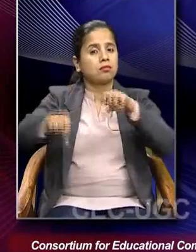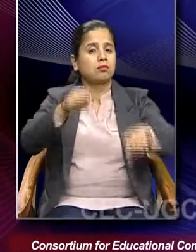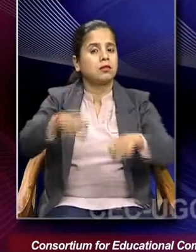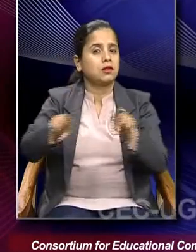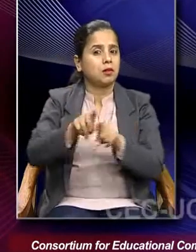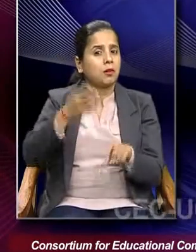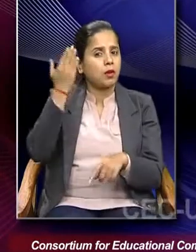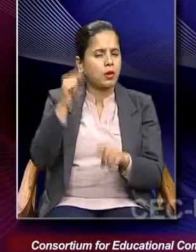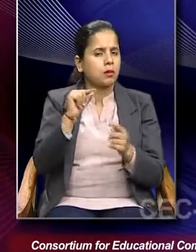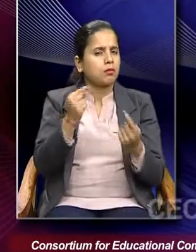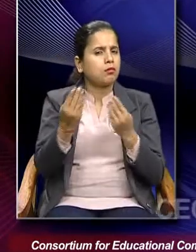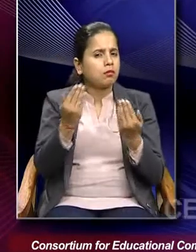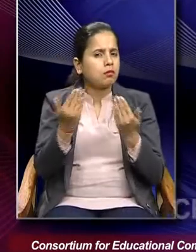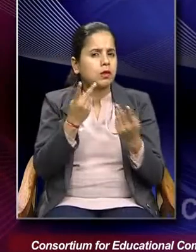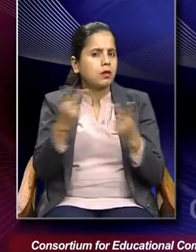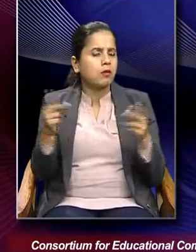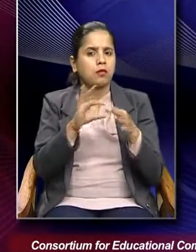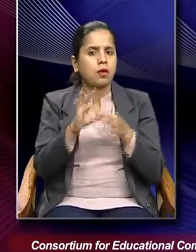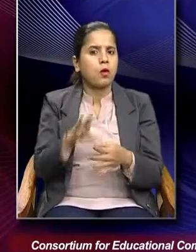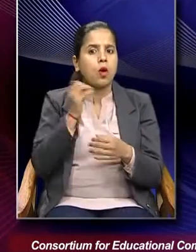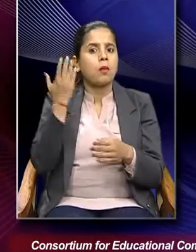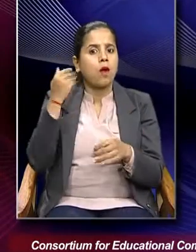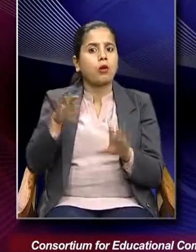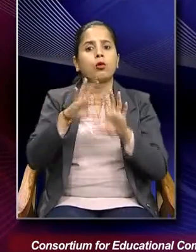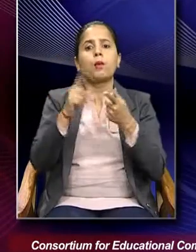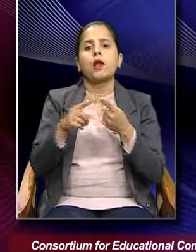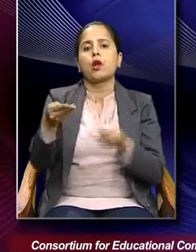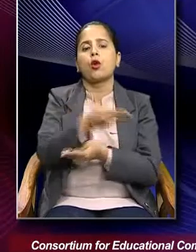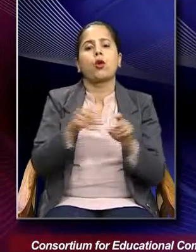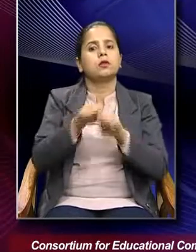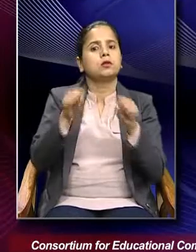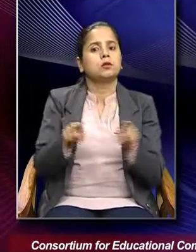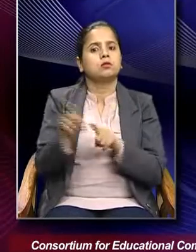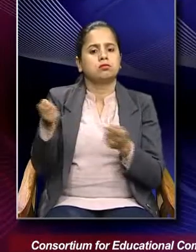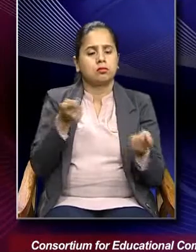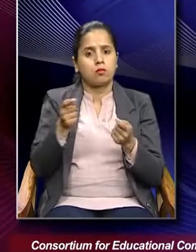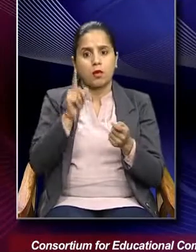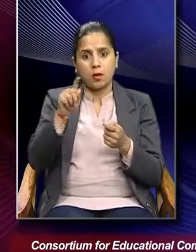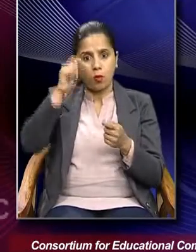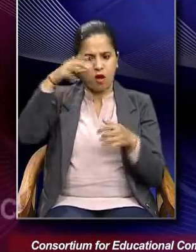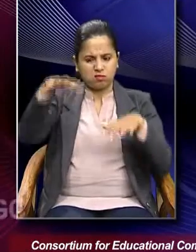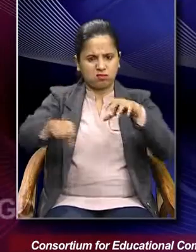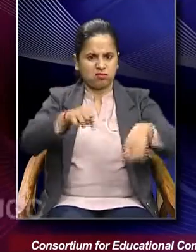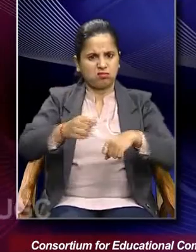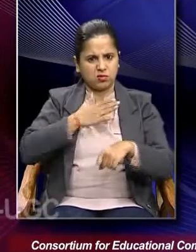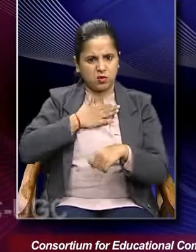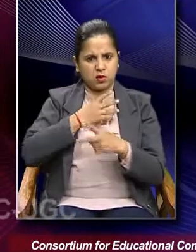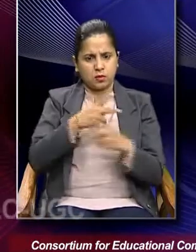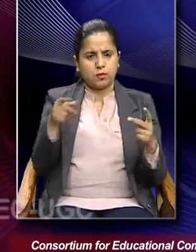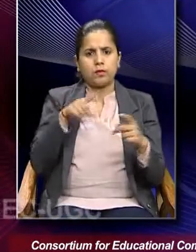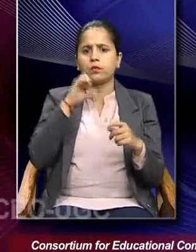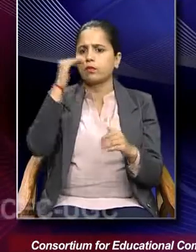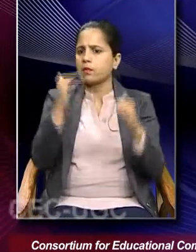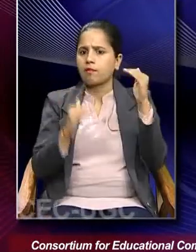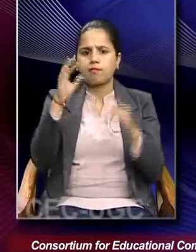between, that certain countries, they were part of the global economic system, but because of colonization or because of unequal